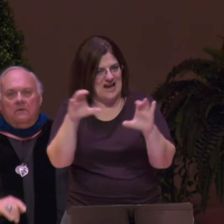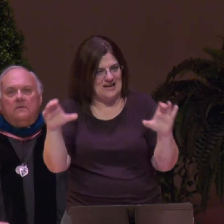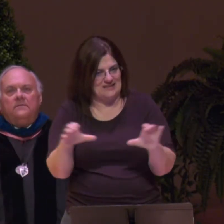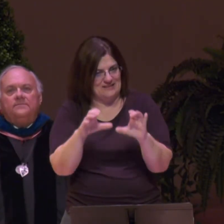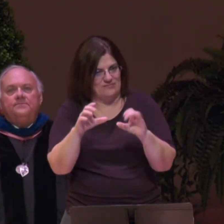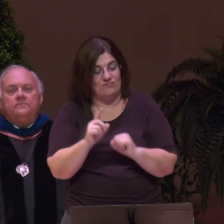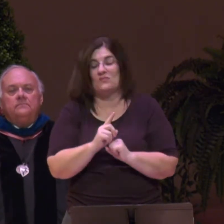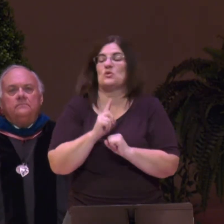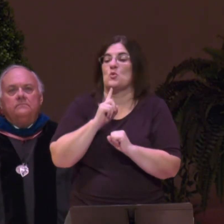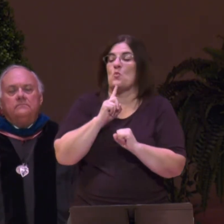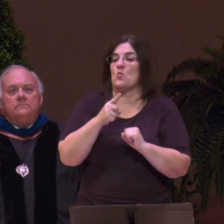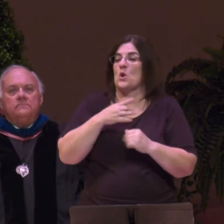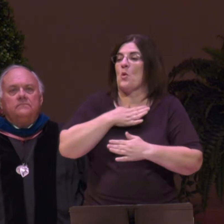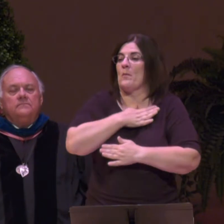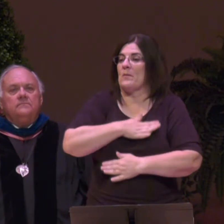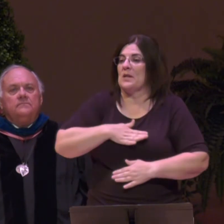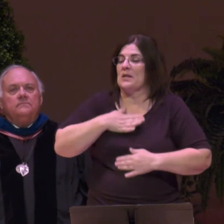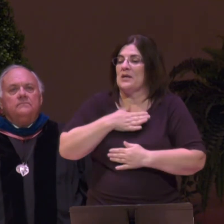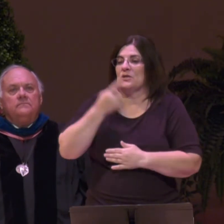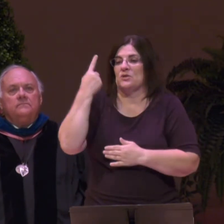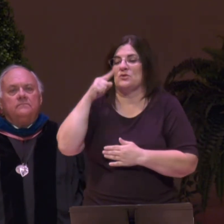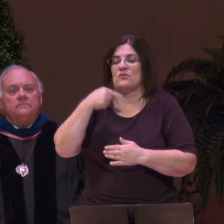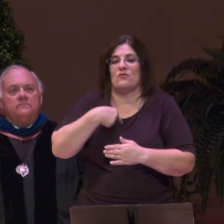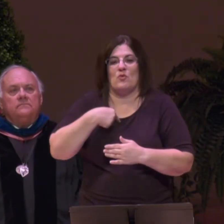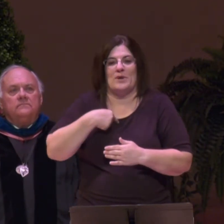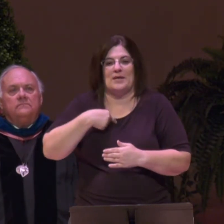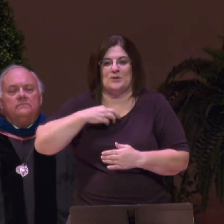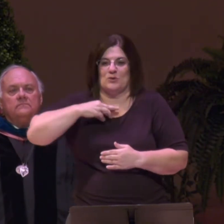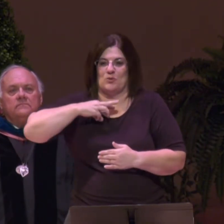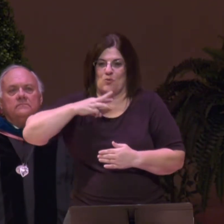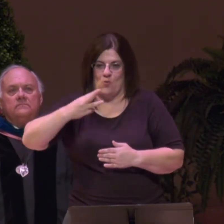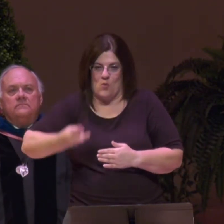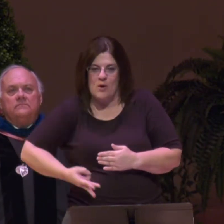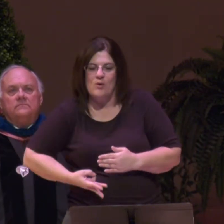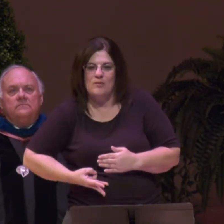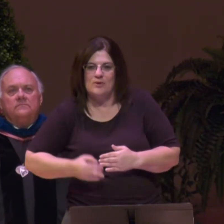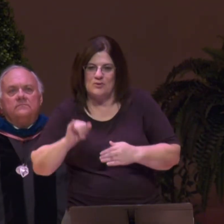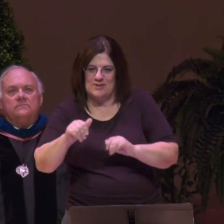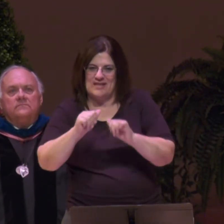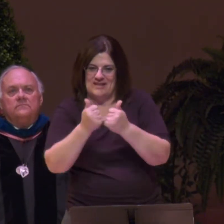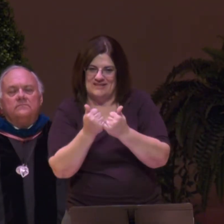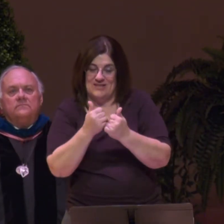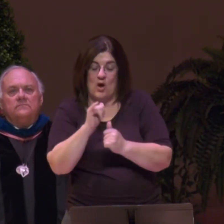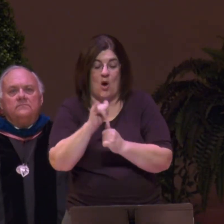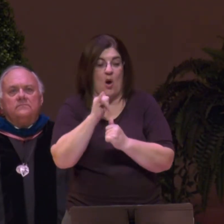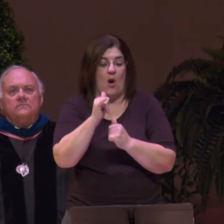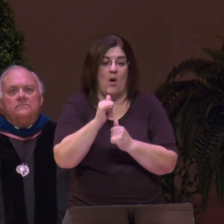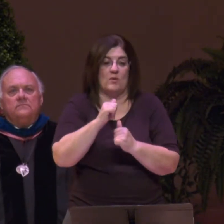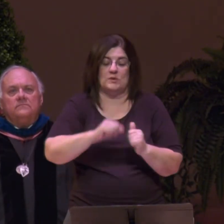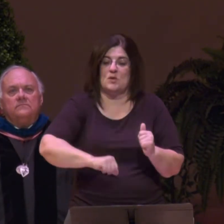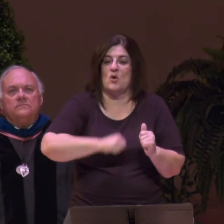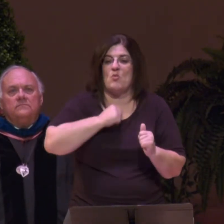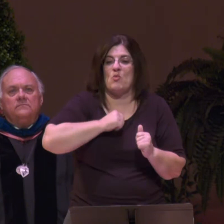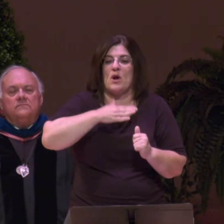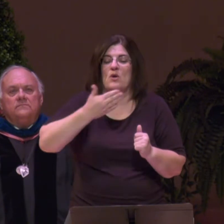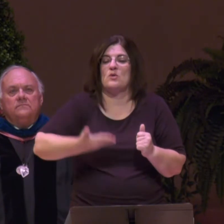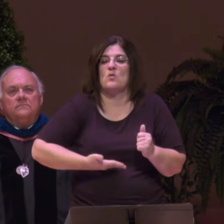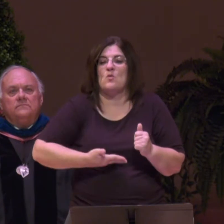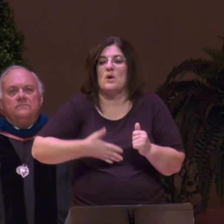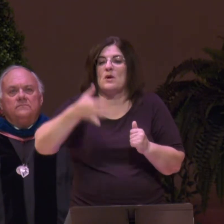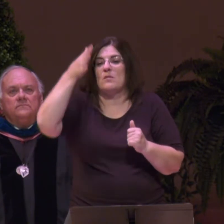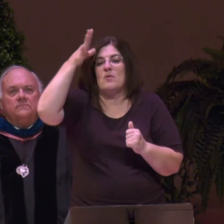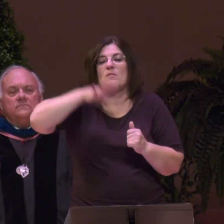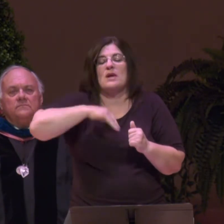for me to welcome you. I'm proud of you, and I'm also proud to introduce a gentleman today who I've had the